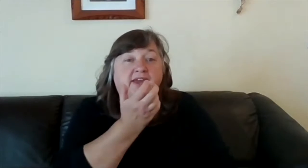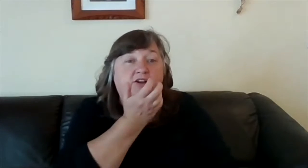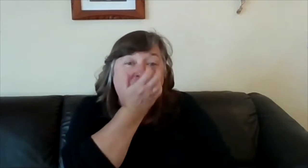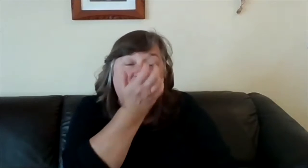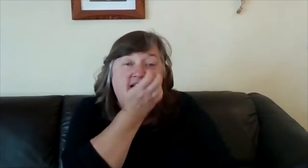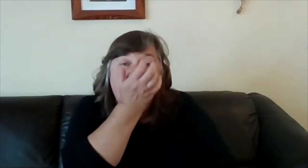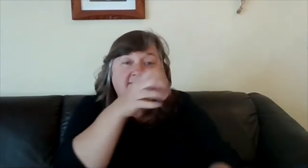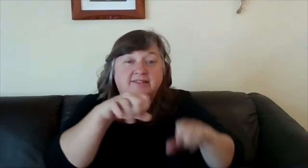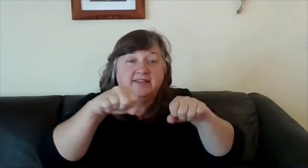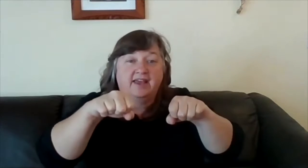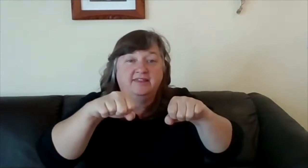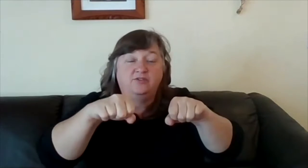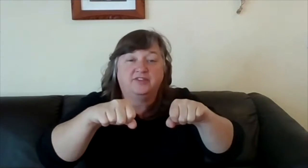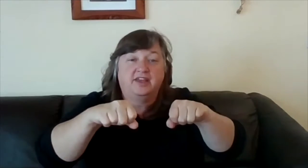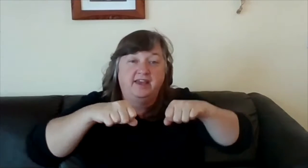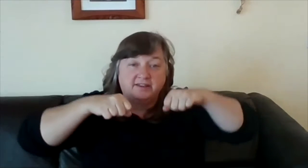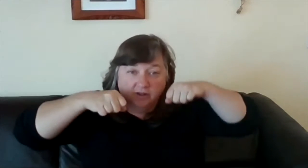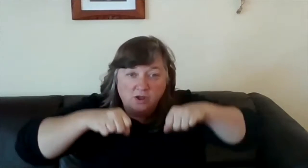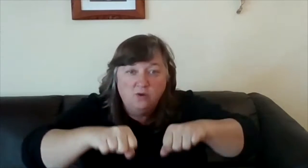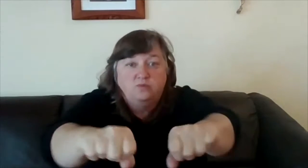be grass, and then you've got the handle.